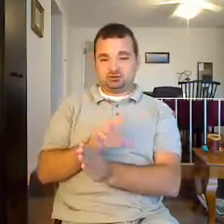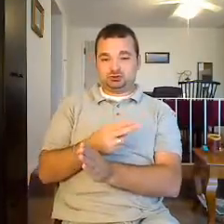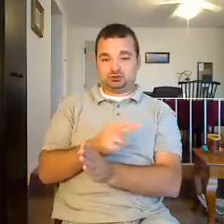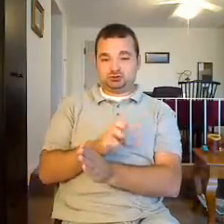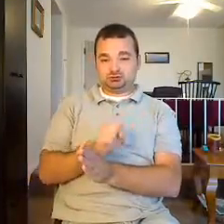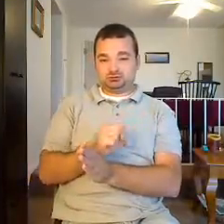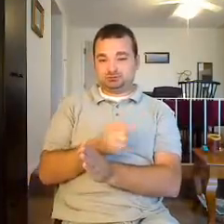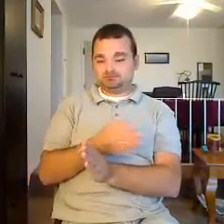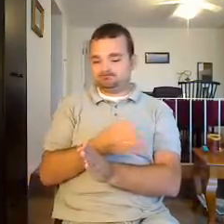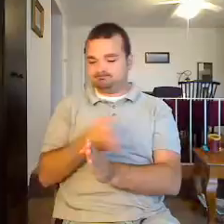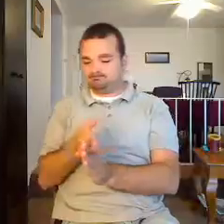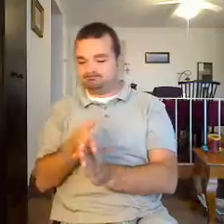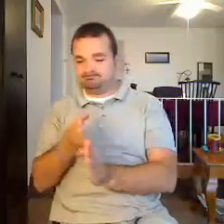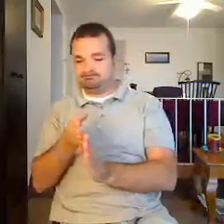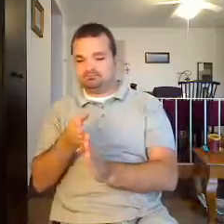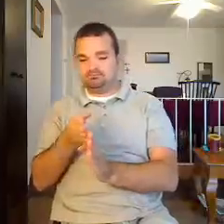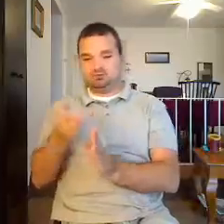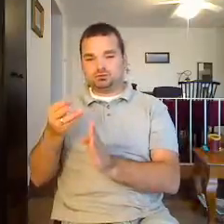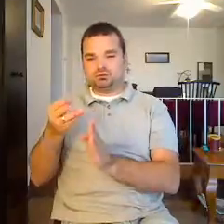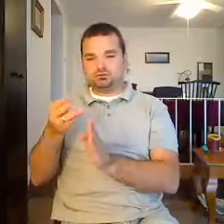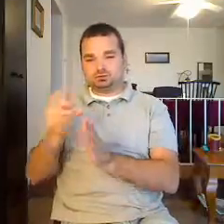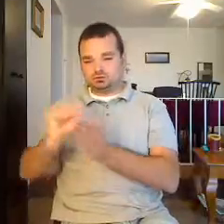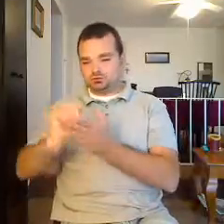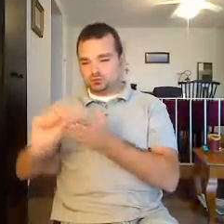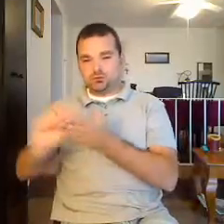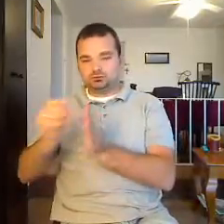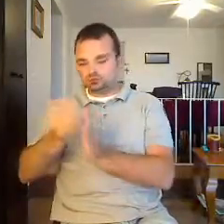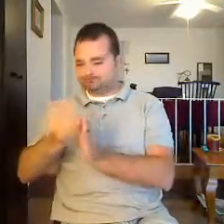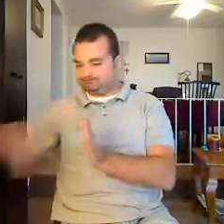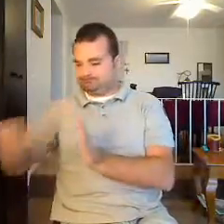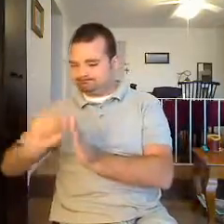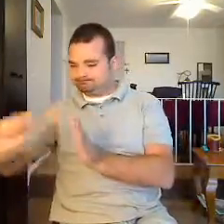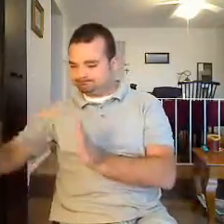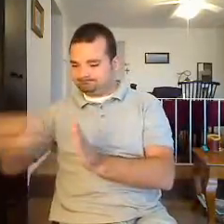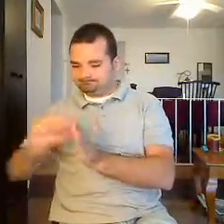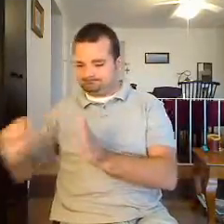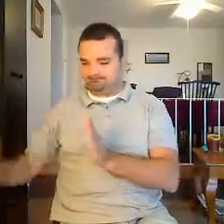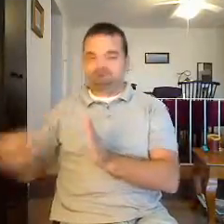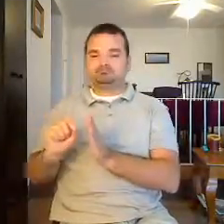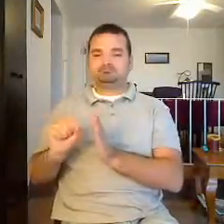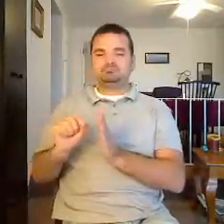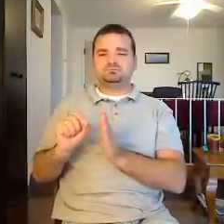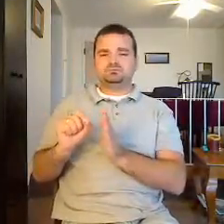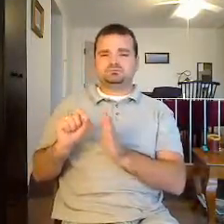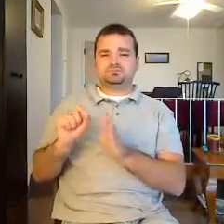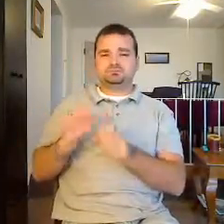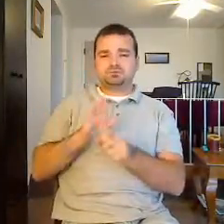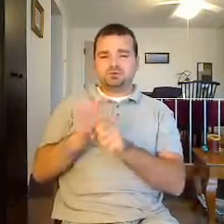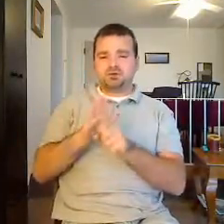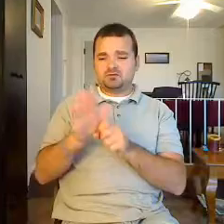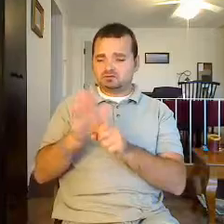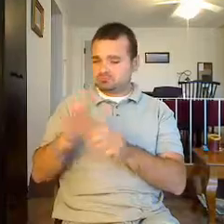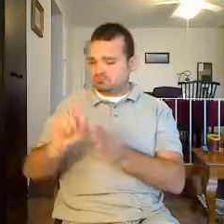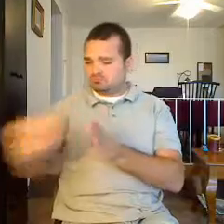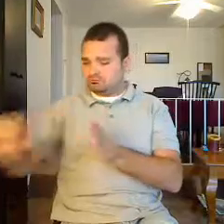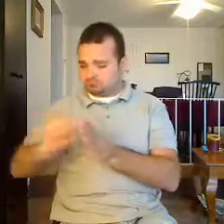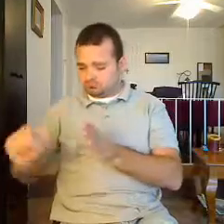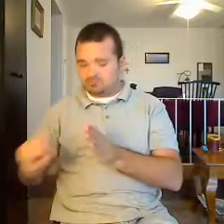right of the line. The larger binder gives ample room for notes and allows for